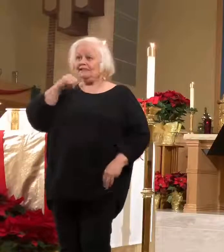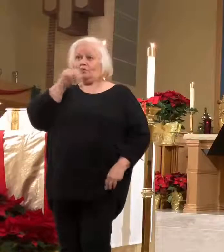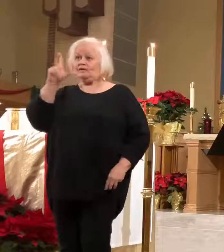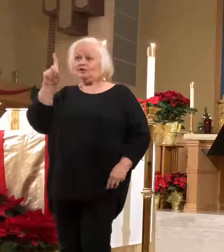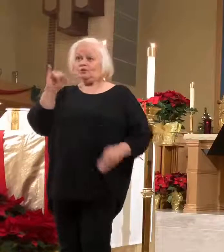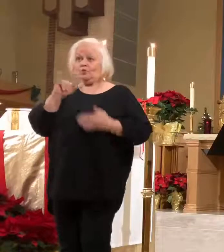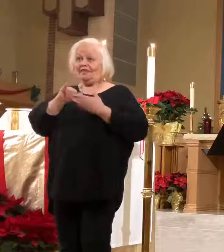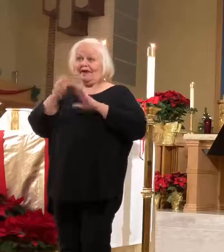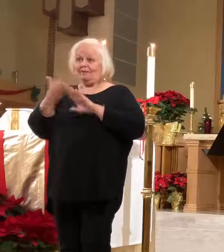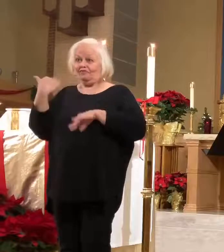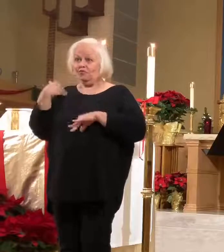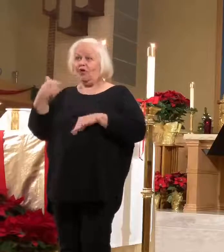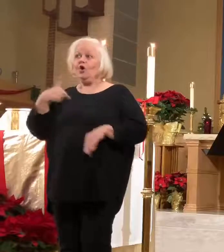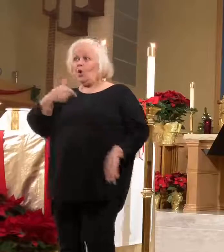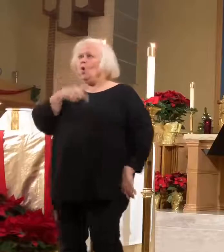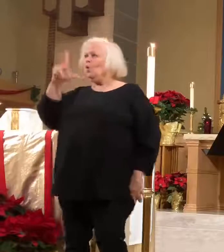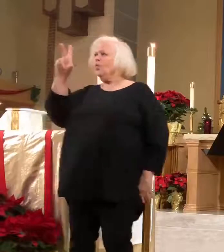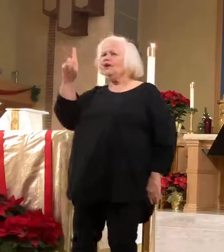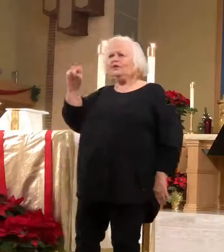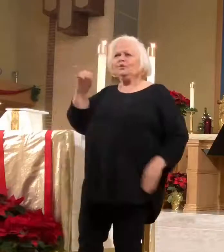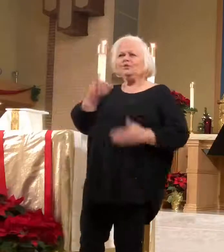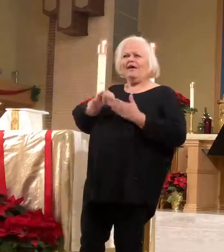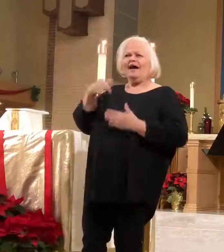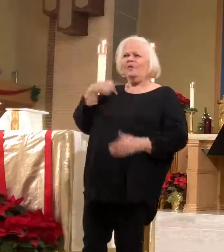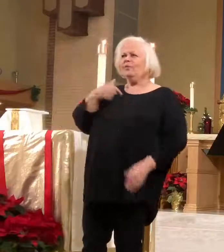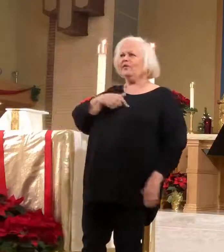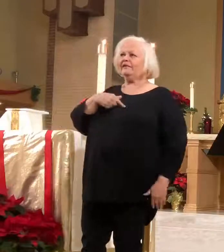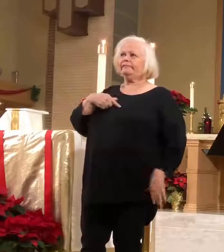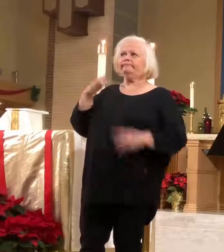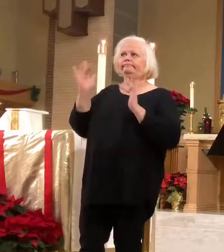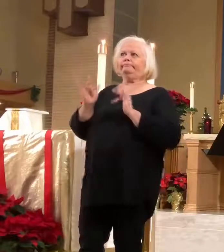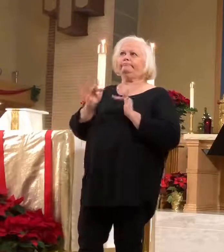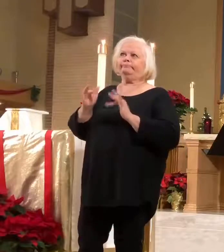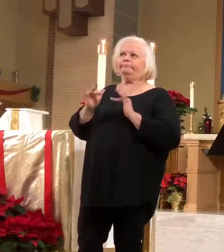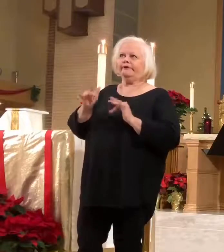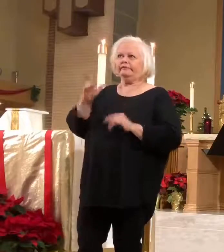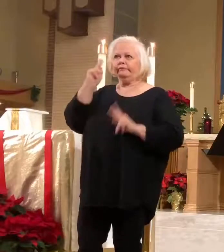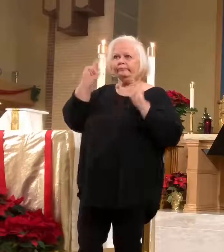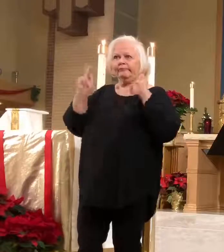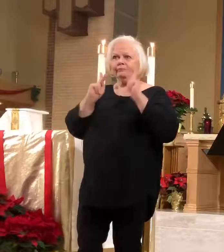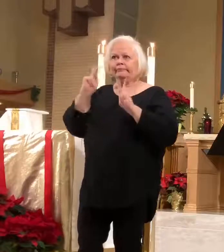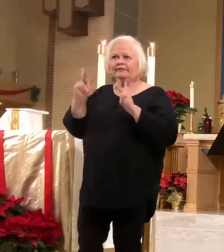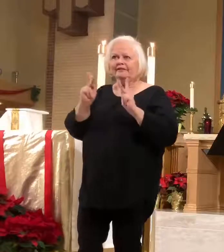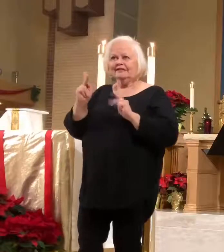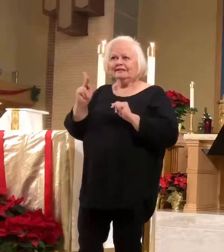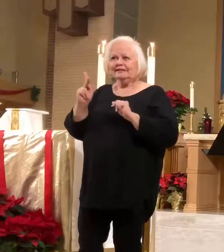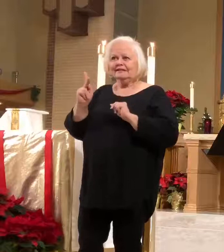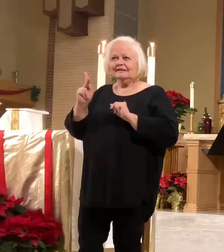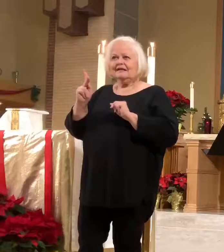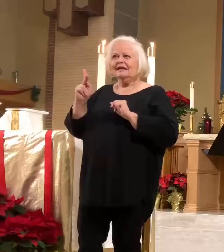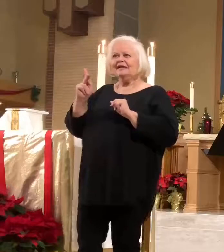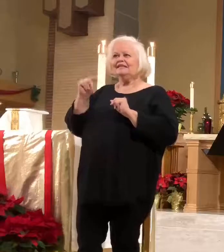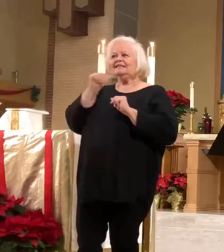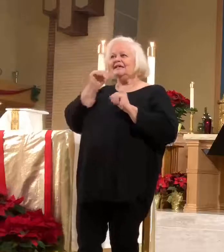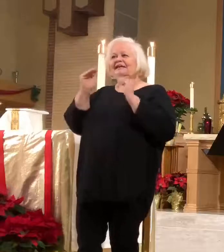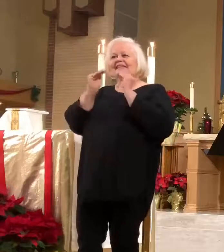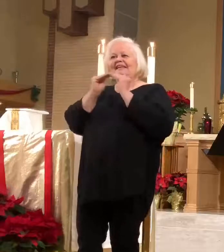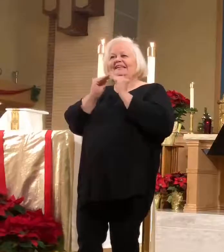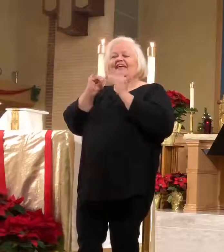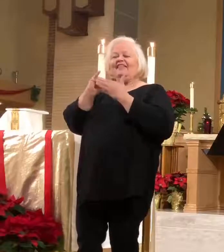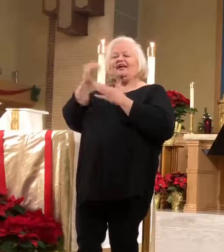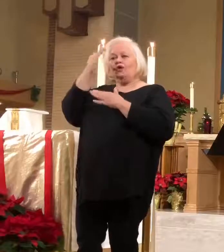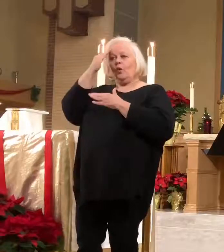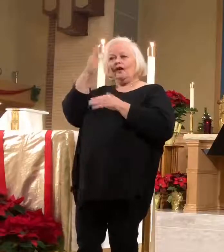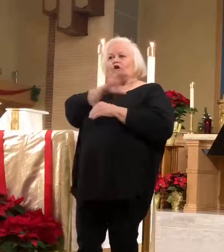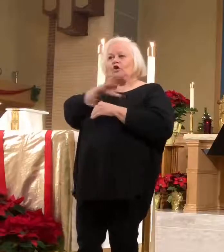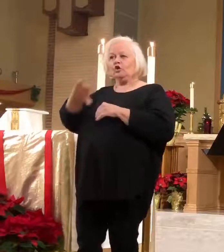too. We pathetic kind of humans, you know. It's sort of the equivalent of knowing that Christ is going to rise